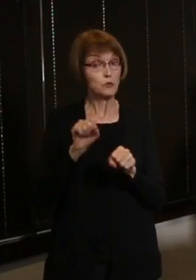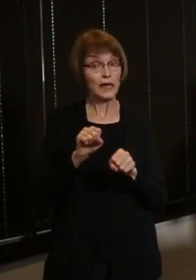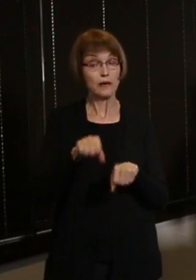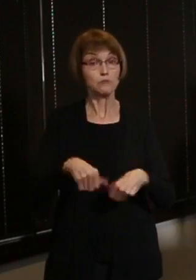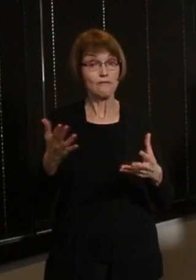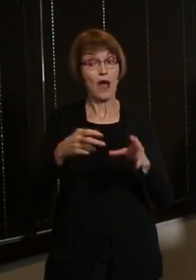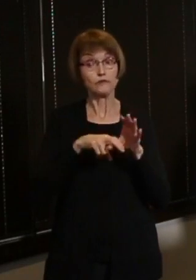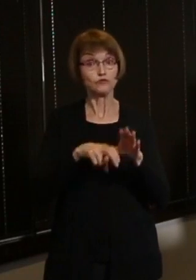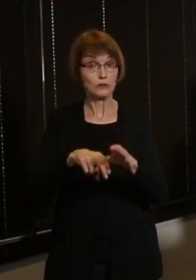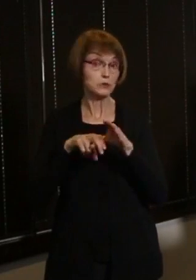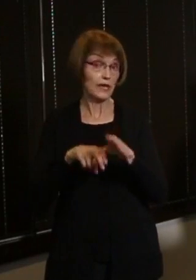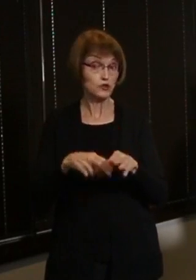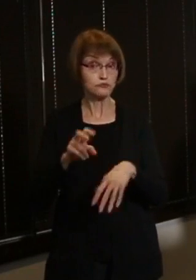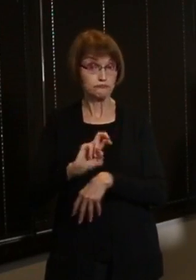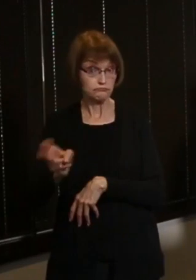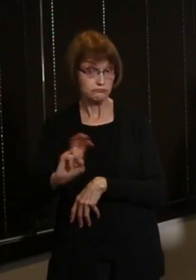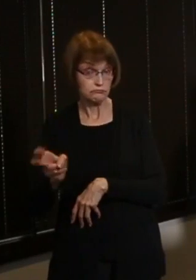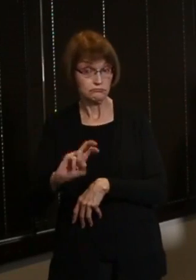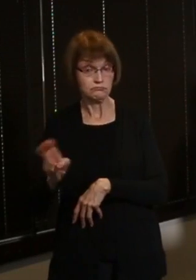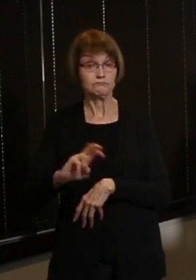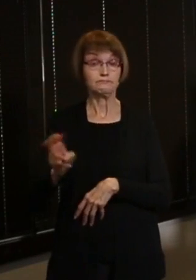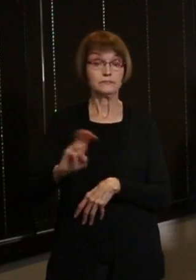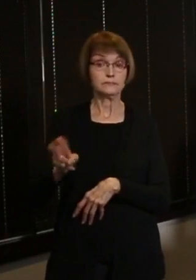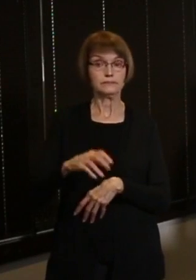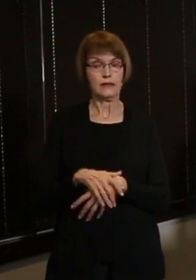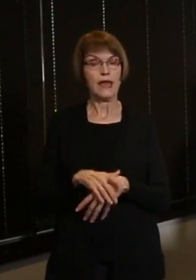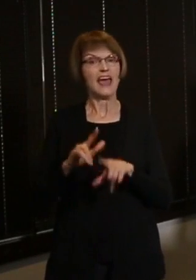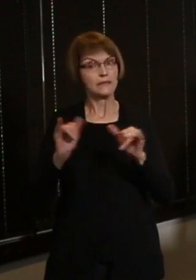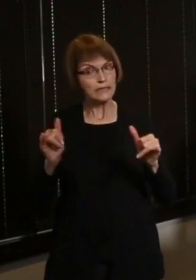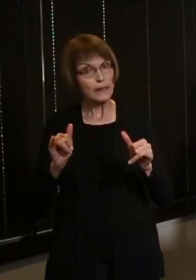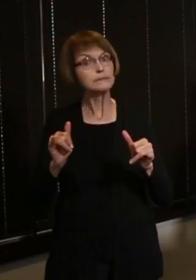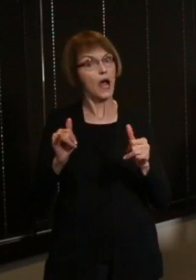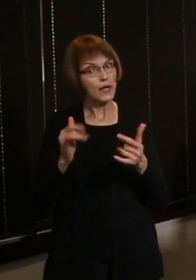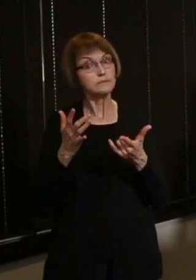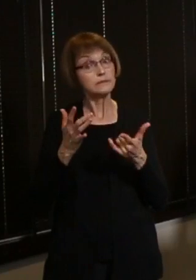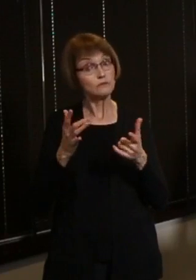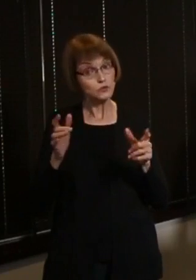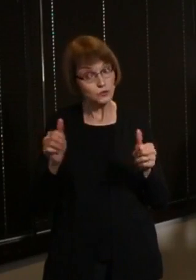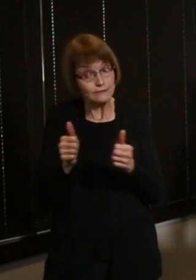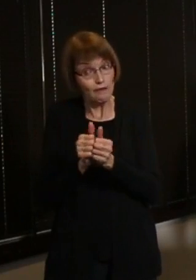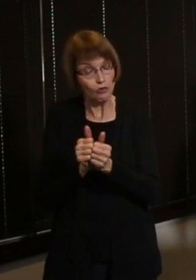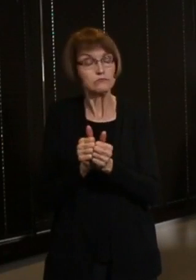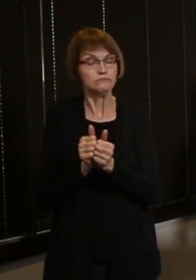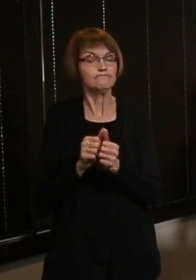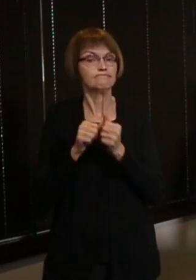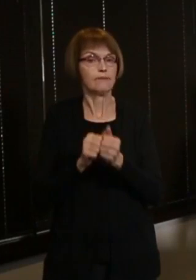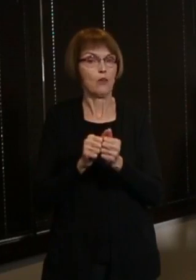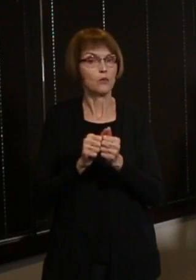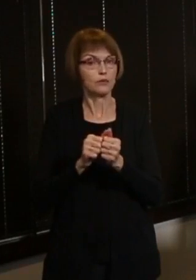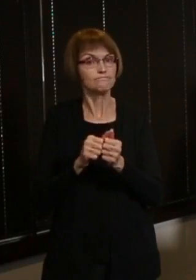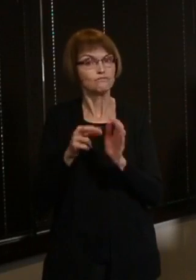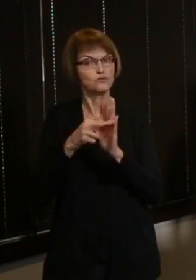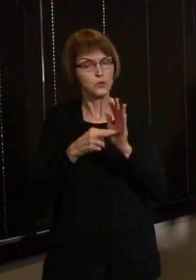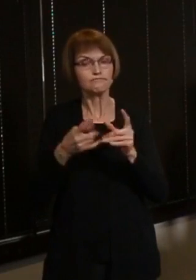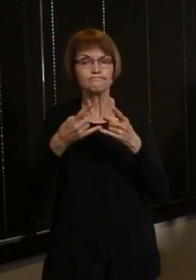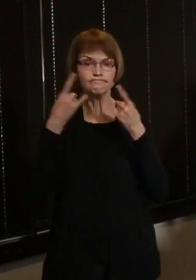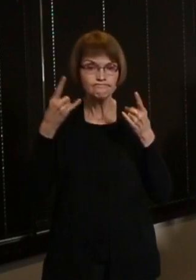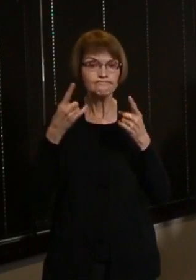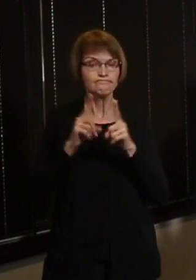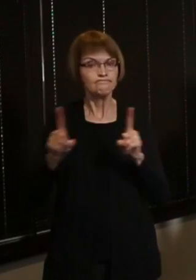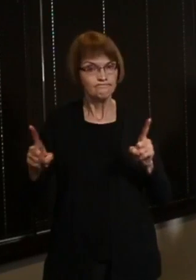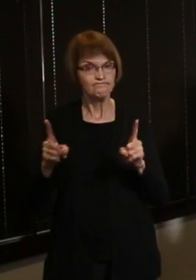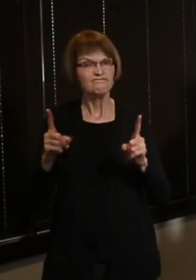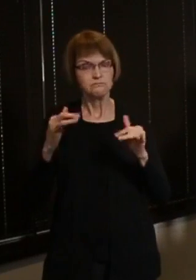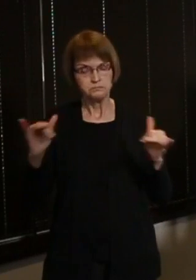as you're doing all of the mitigation strategies to help people get vaccinated as well. So to sign up for the